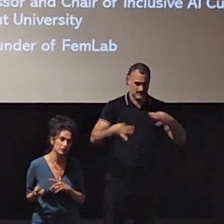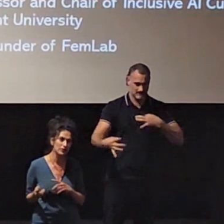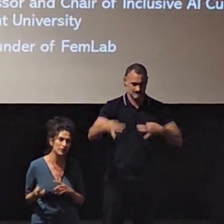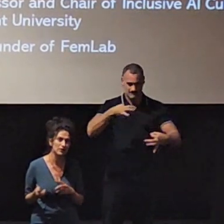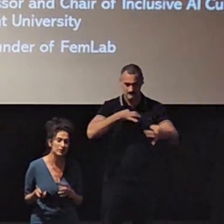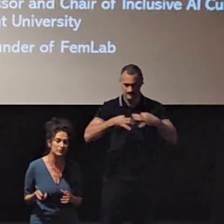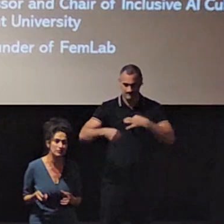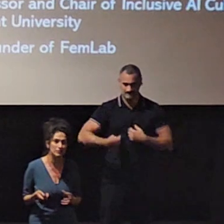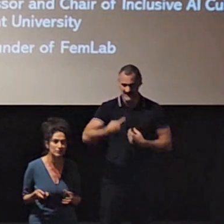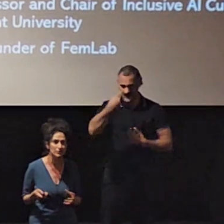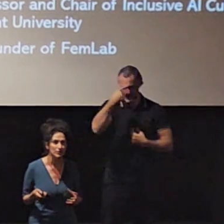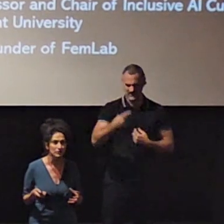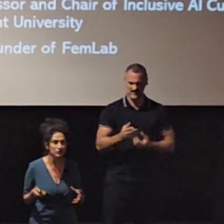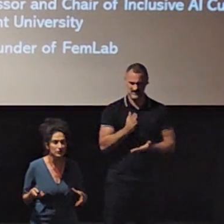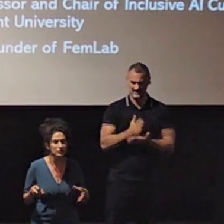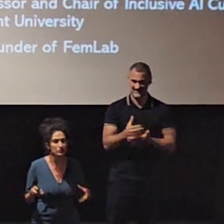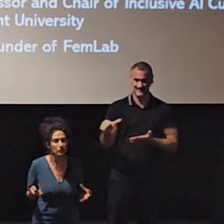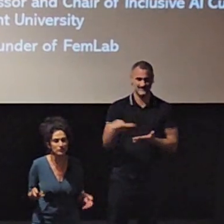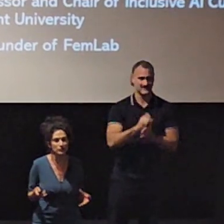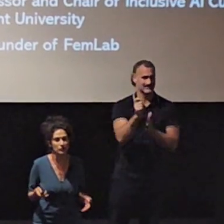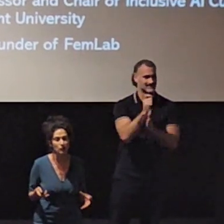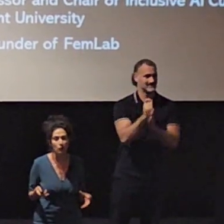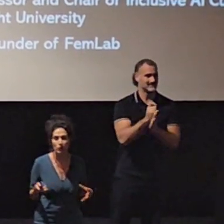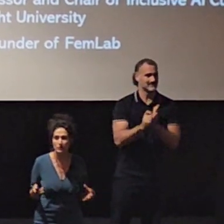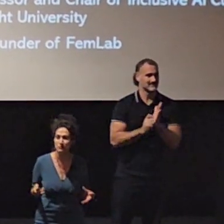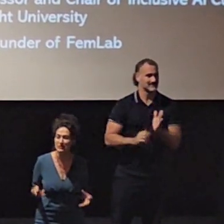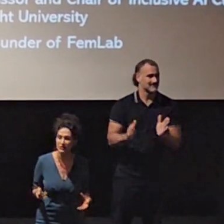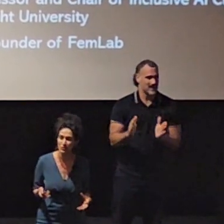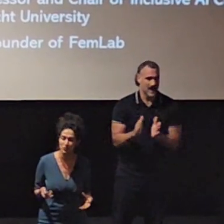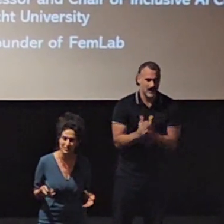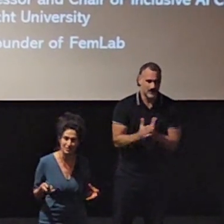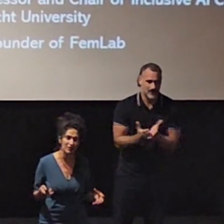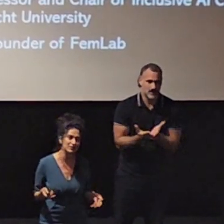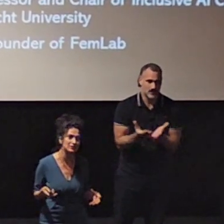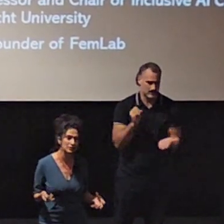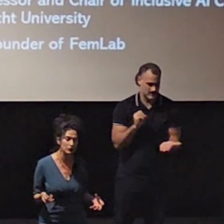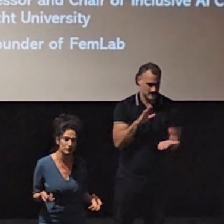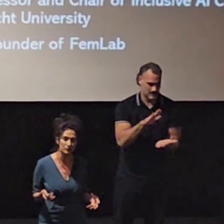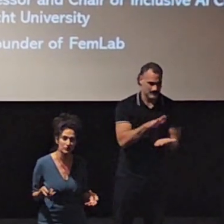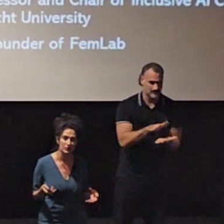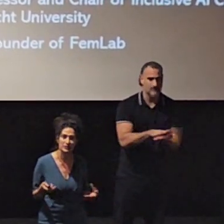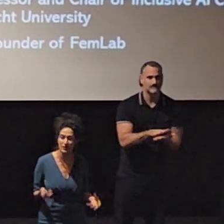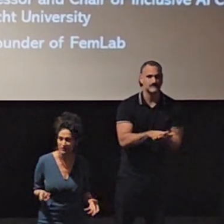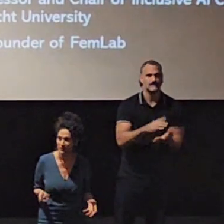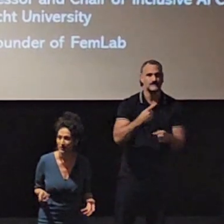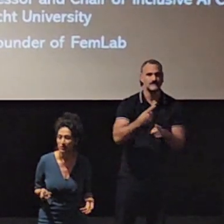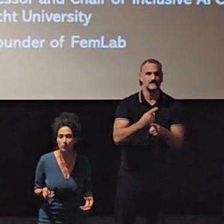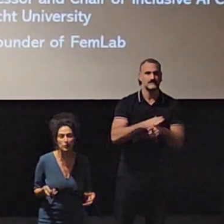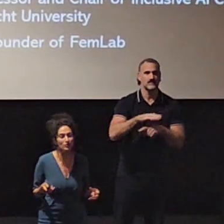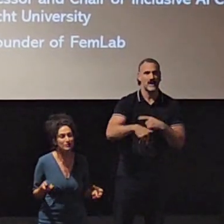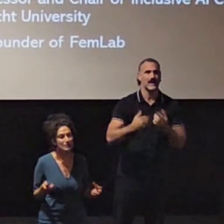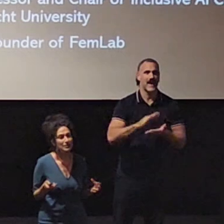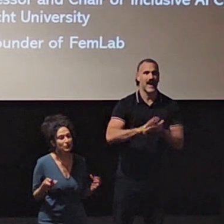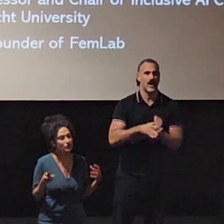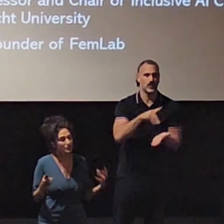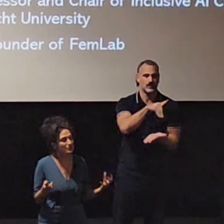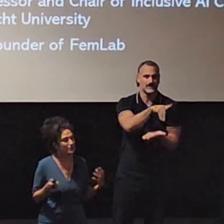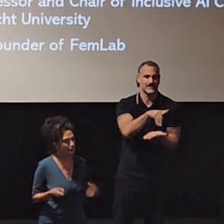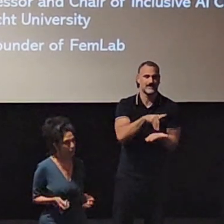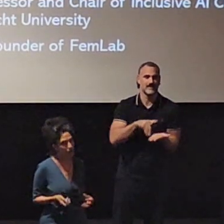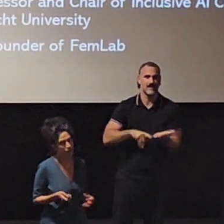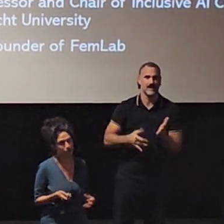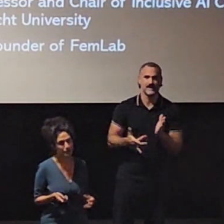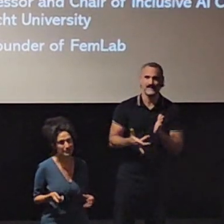book as a sort of a consolidation of what it means to design inclusive tech. Because the reason